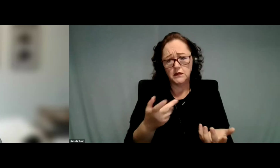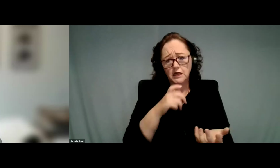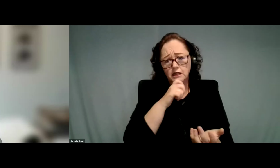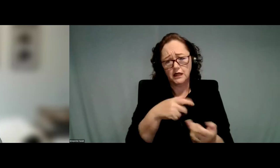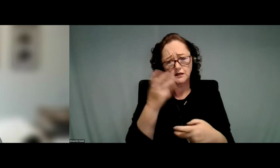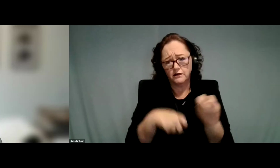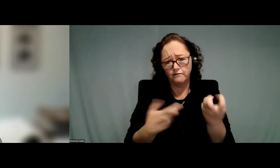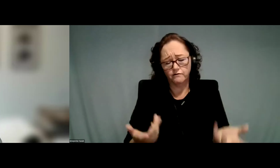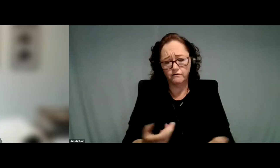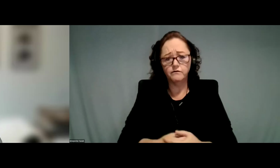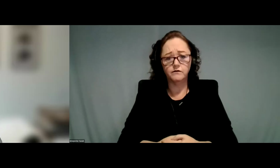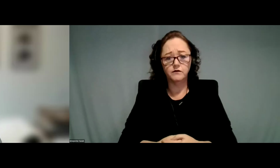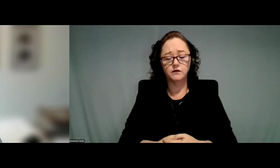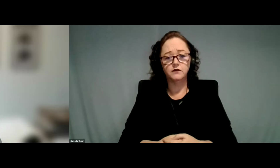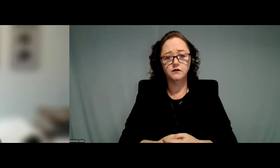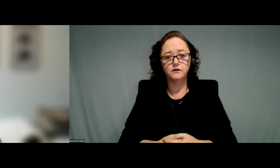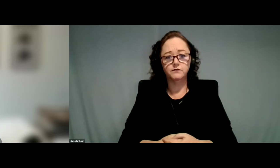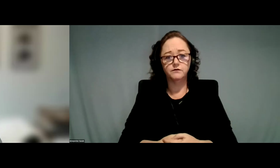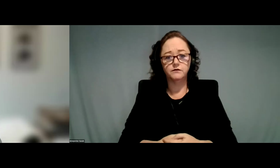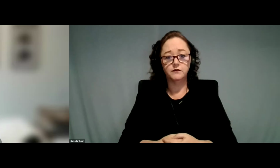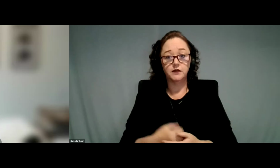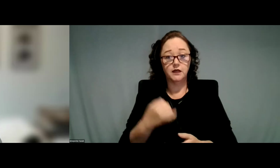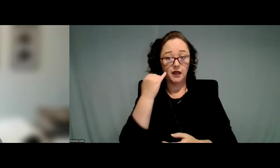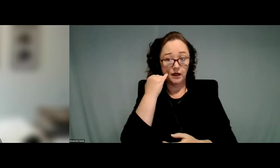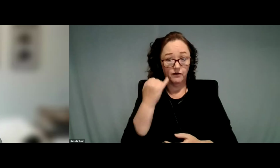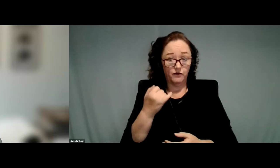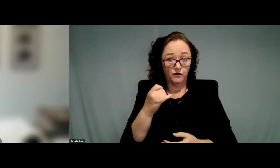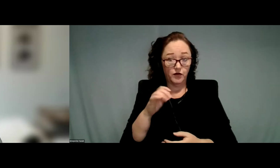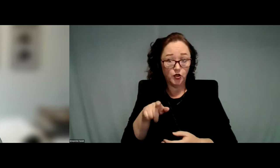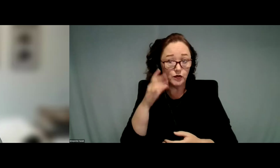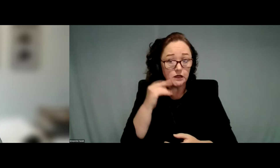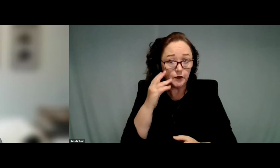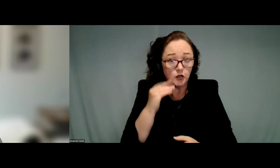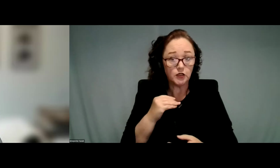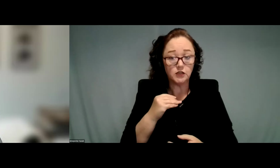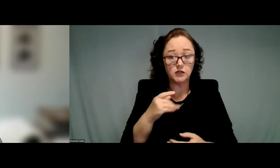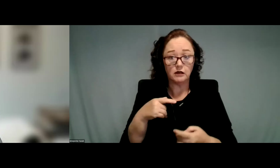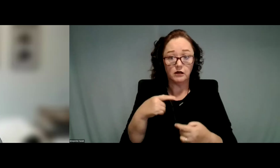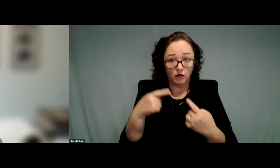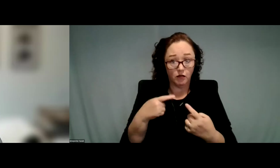In my judgment, you guys can tell me if you think that's different, if you've been through it.